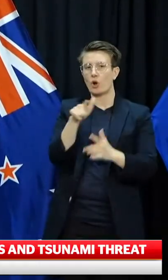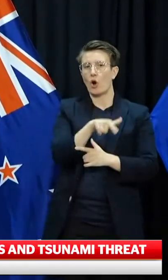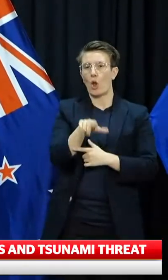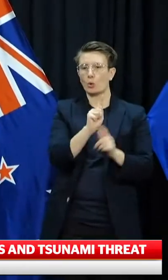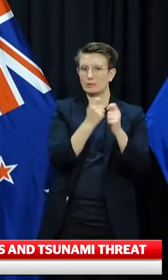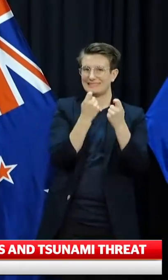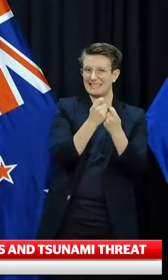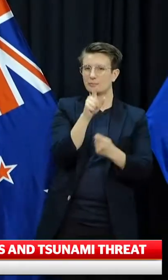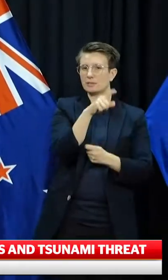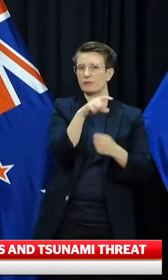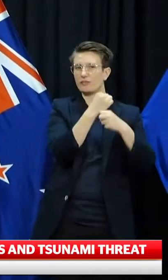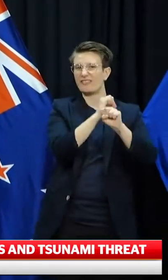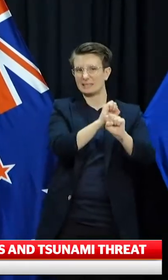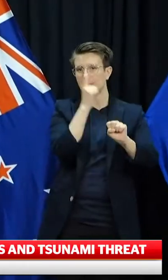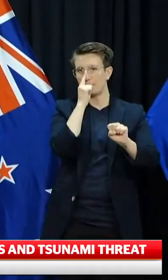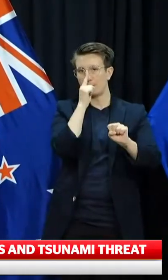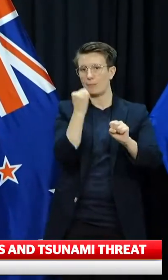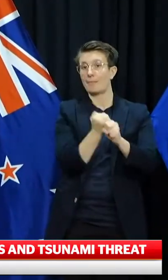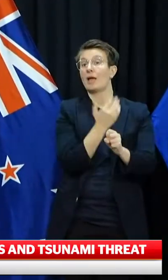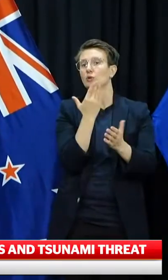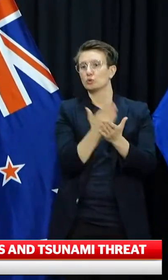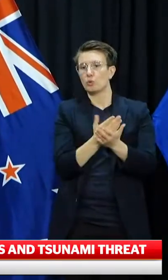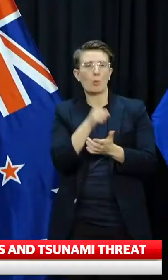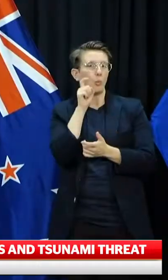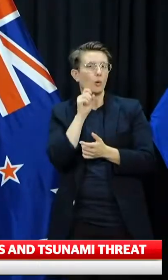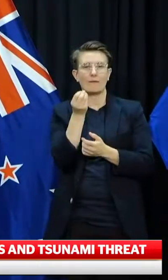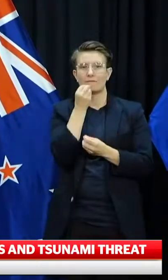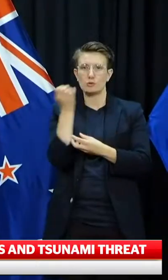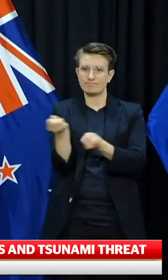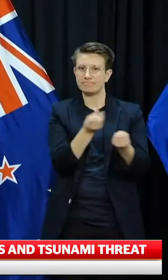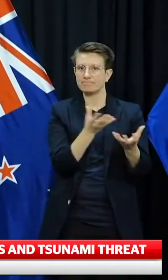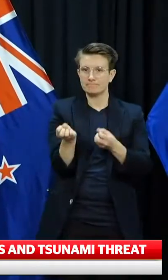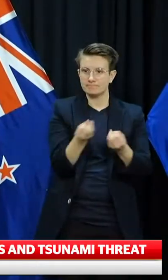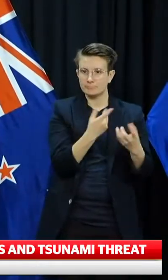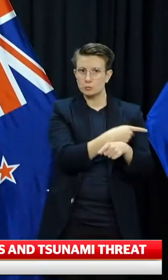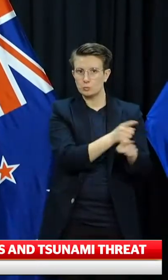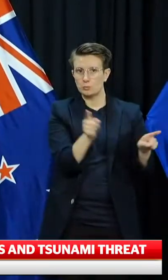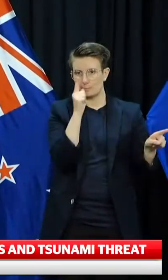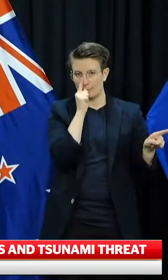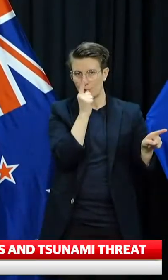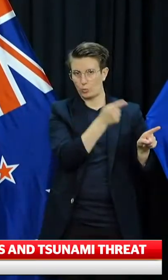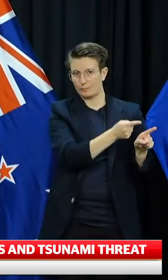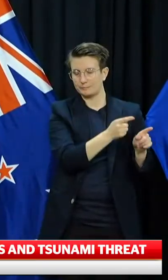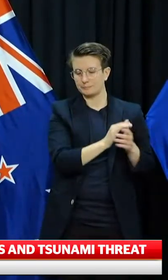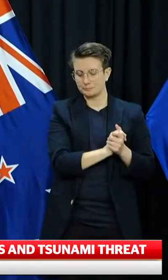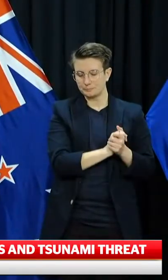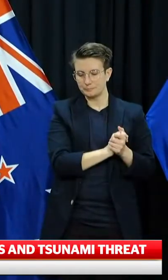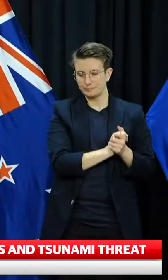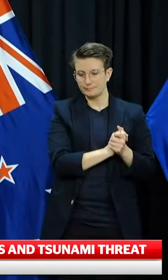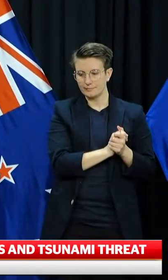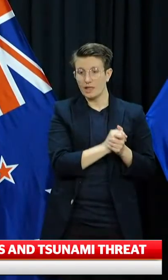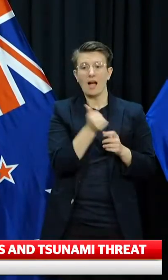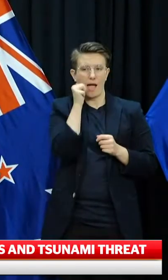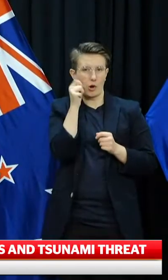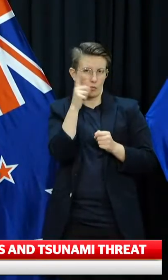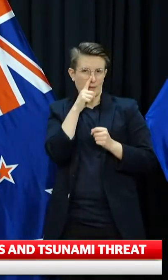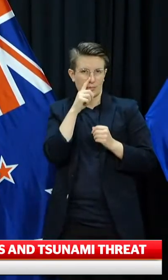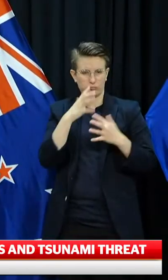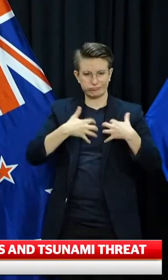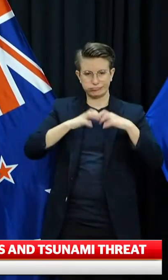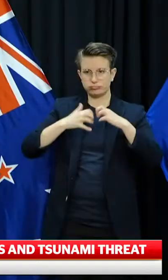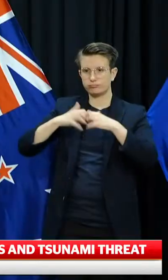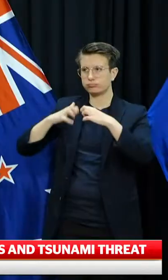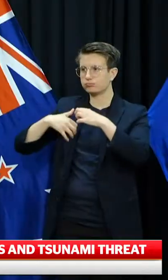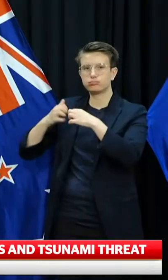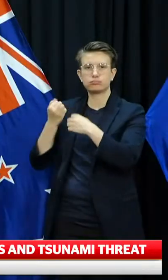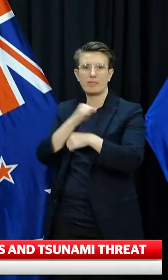being provided. My understanding is that there are multiple resources that have been stood up to service the communities, and that's something that we'll